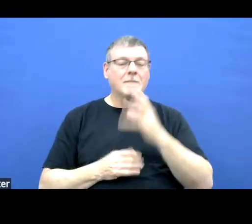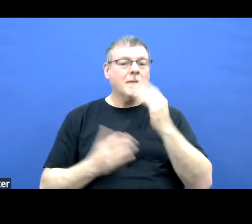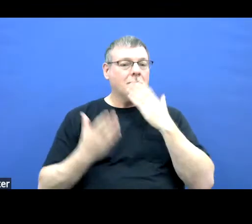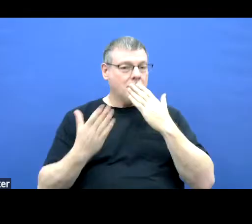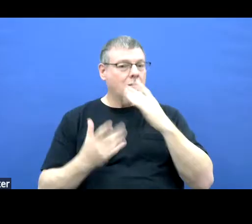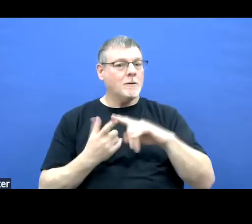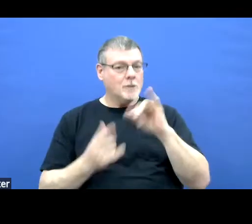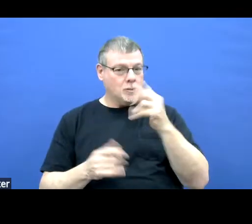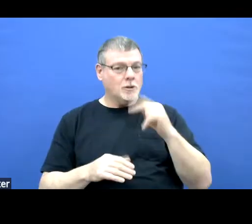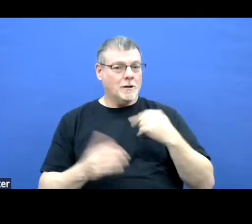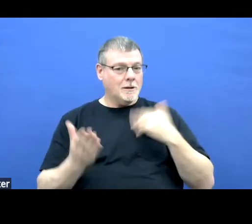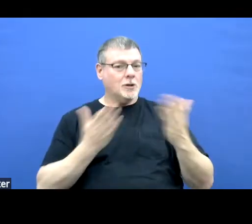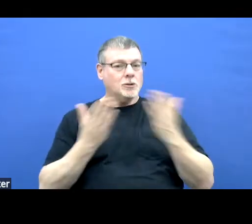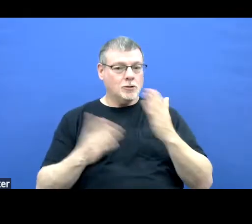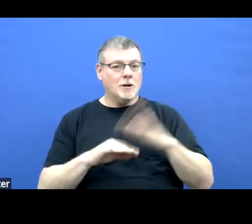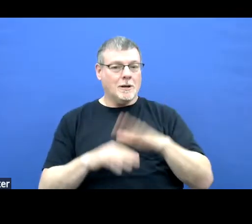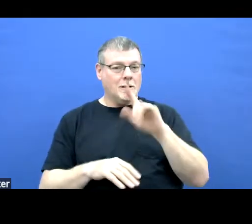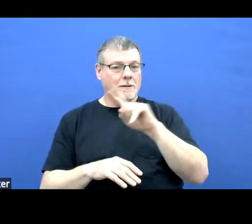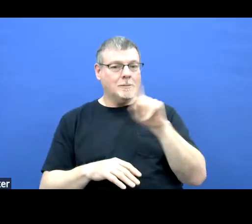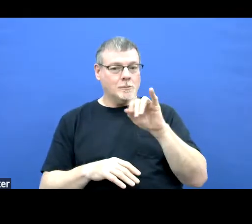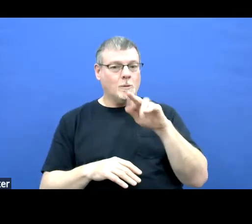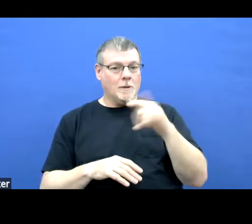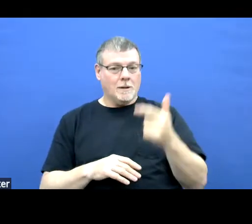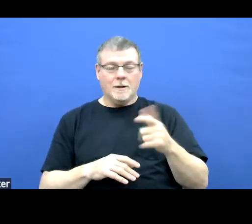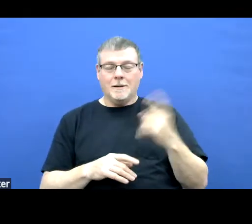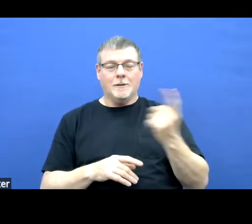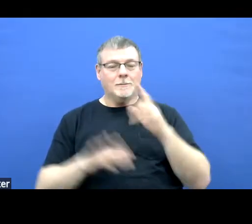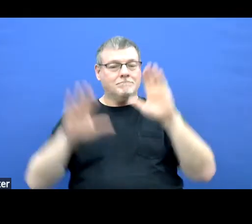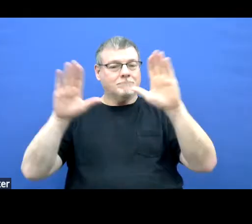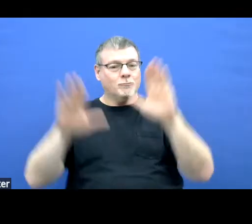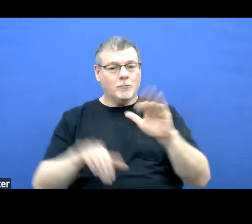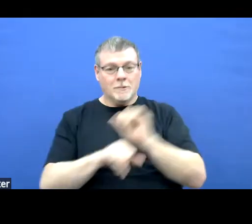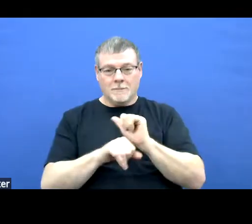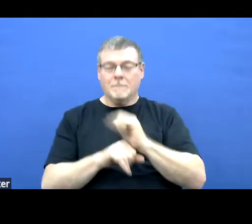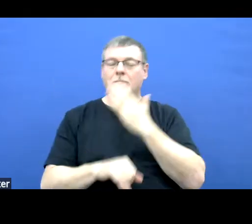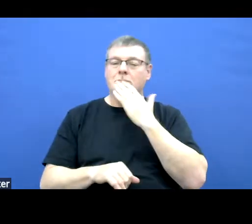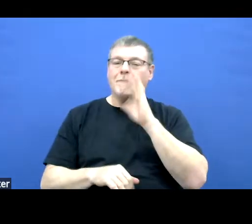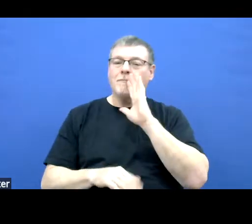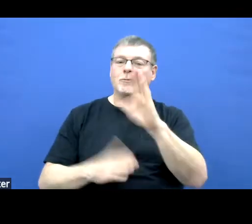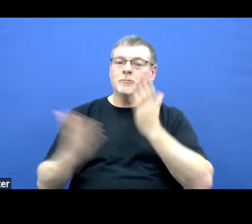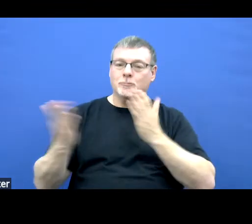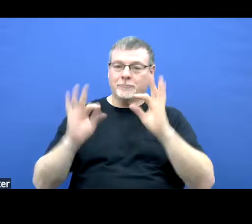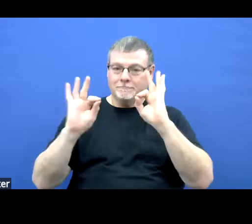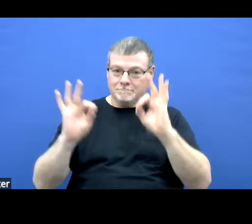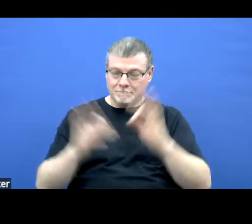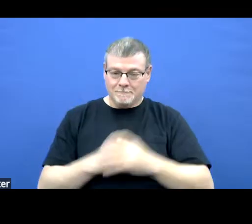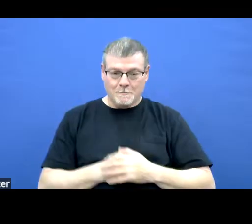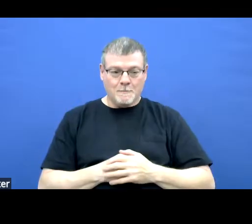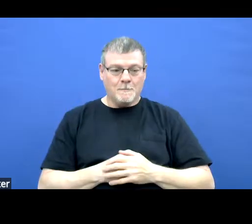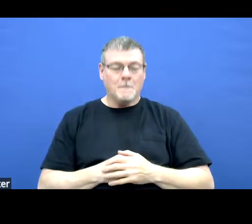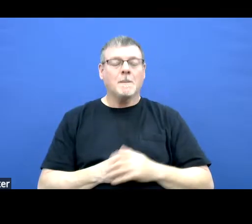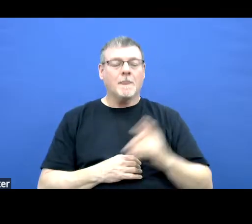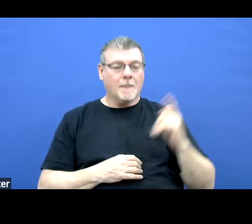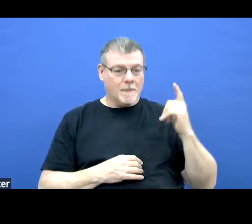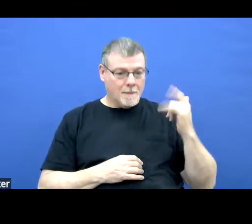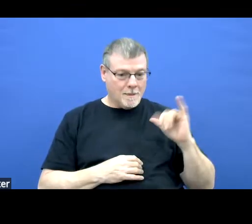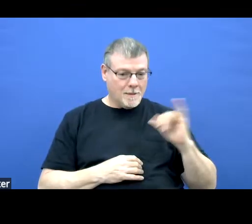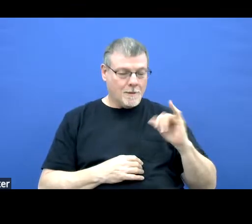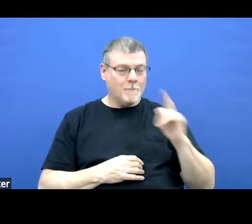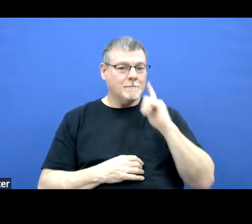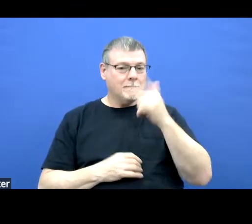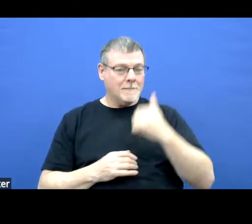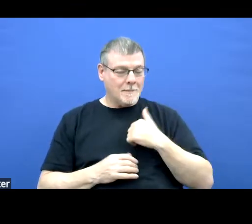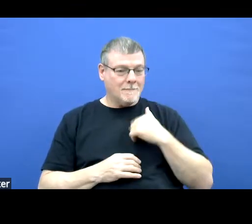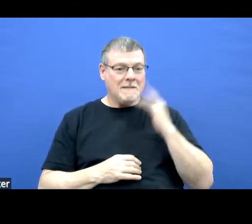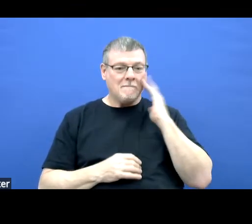John, too. I served with John on the zoning board. He always did a great job. Thanks for your service, John. And I'd like to thank John also. I'm the liaison for